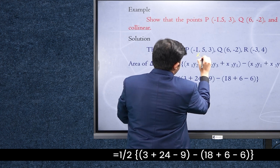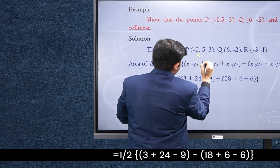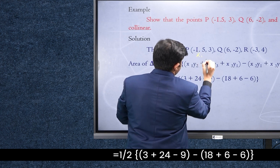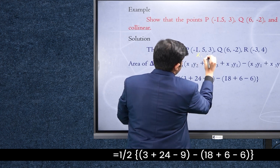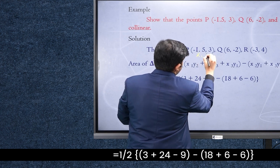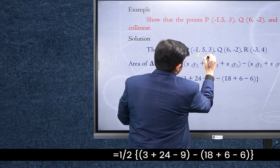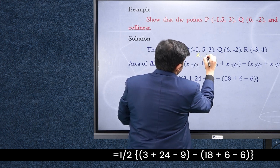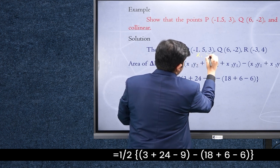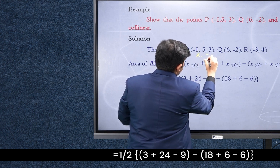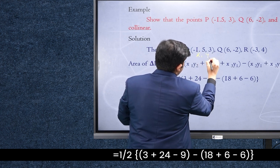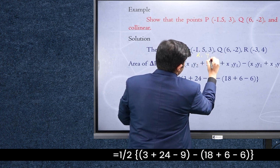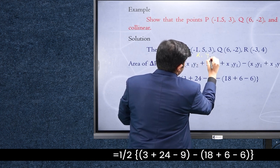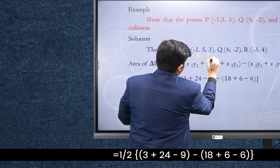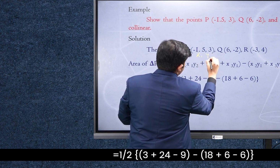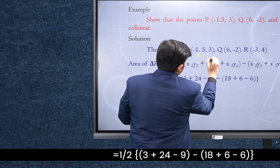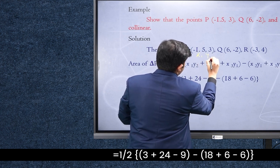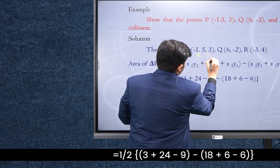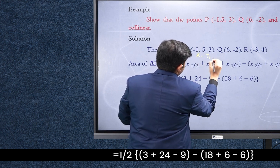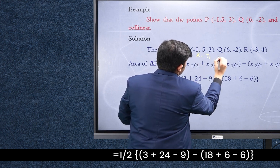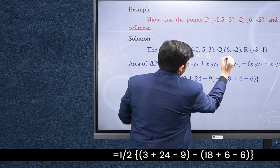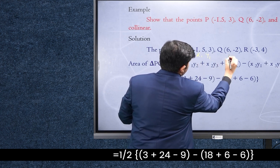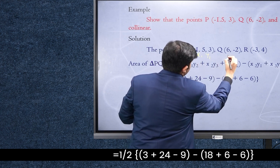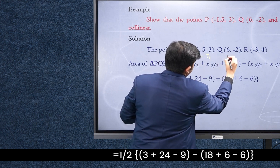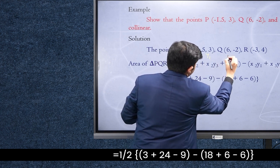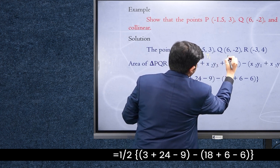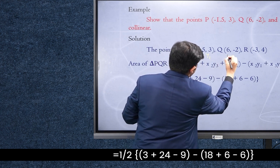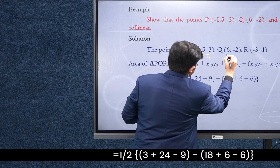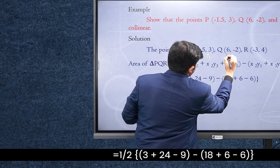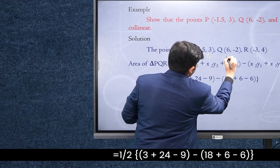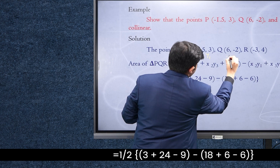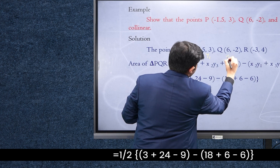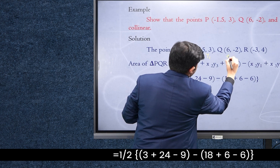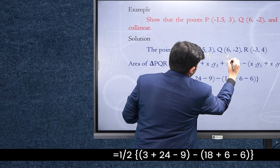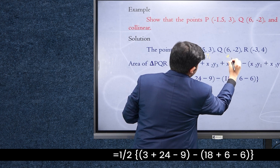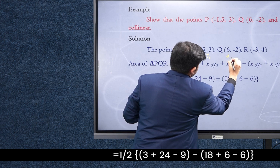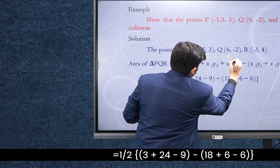24 minus 9 minus 18 plus 6 minus 6.